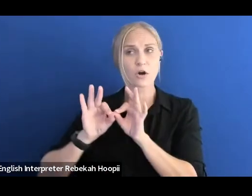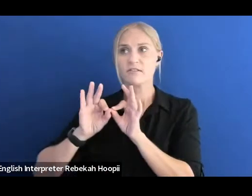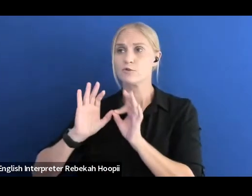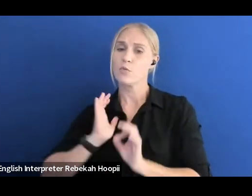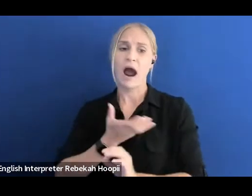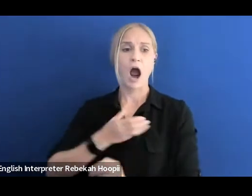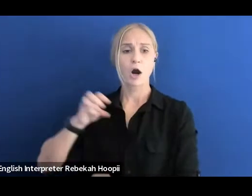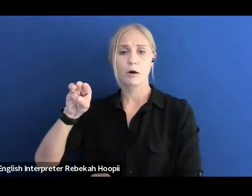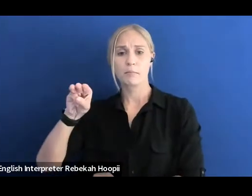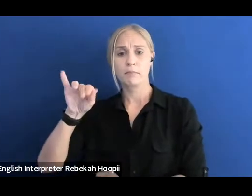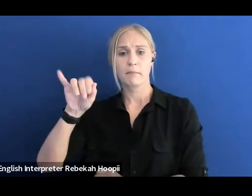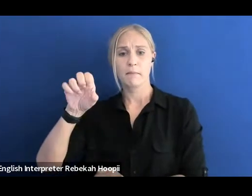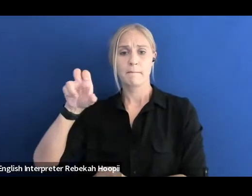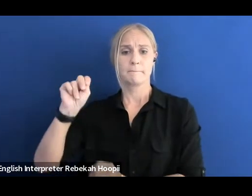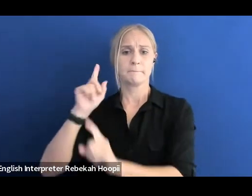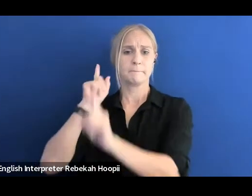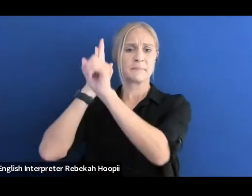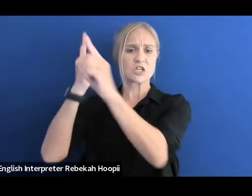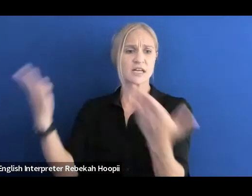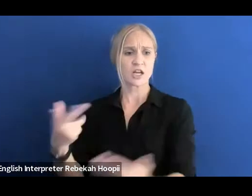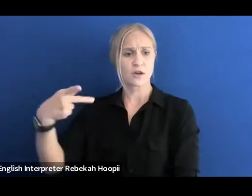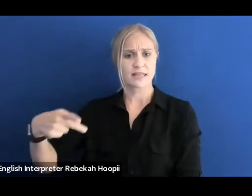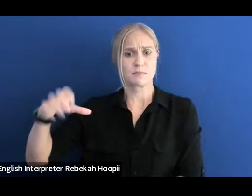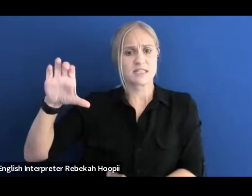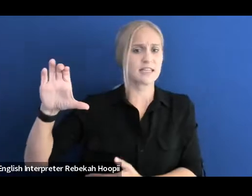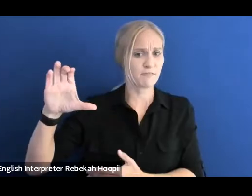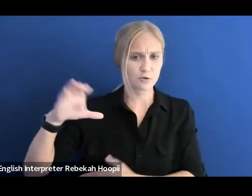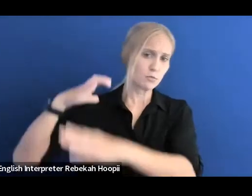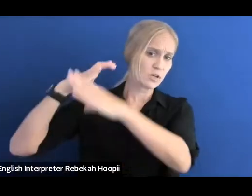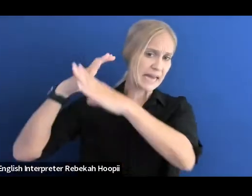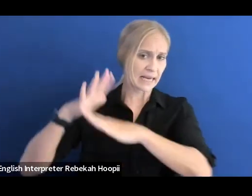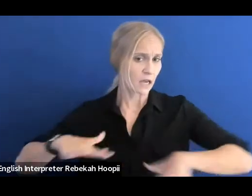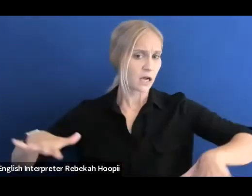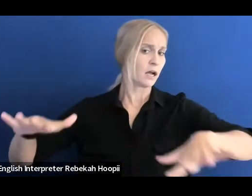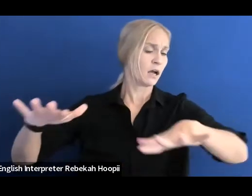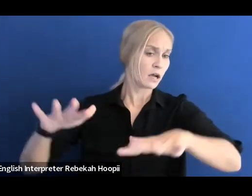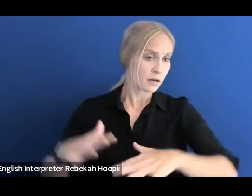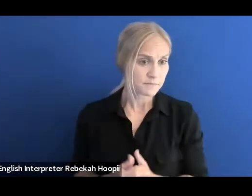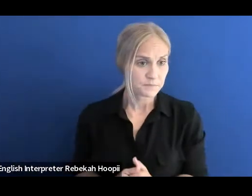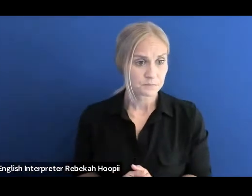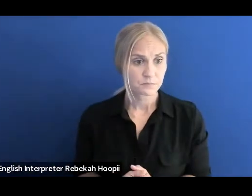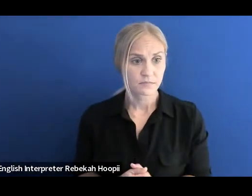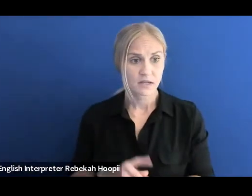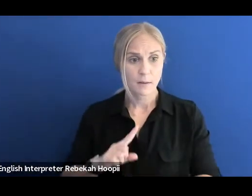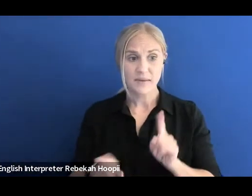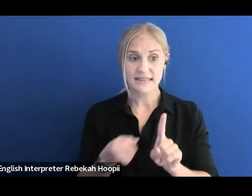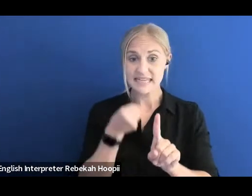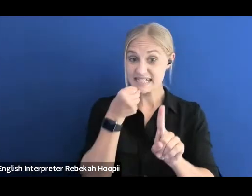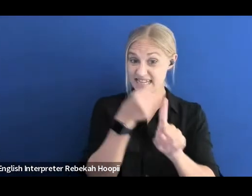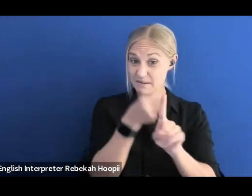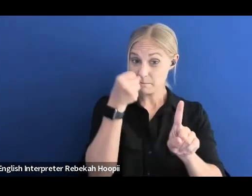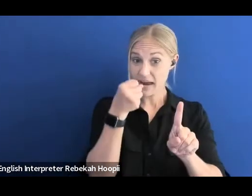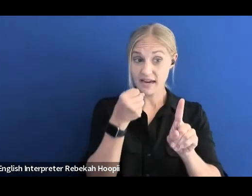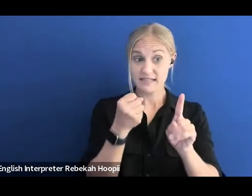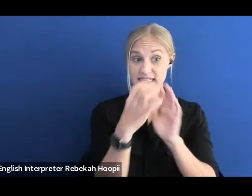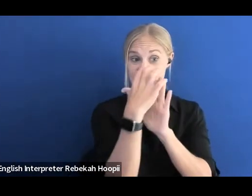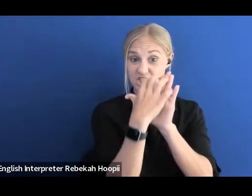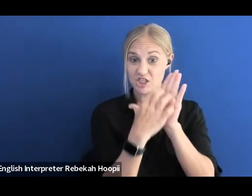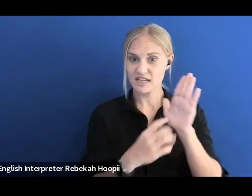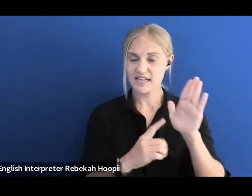Pacific and really worldwide for training. And then the impact statement is this very